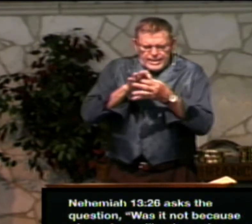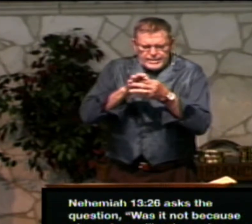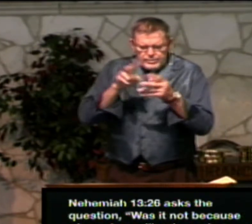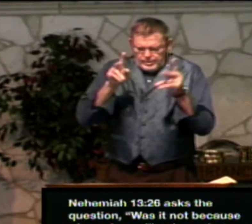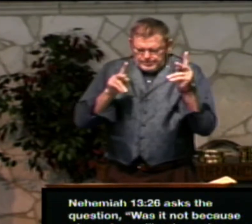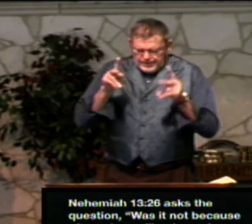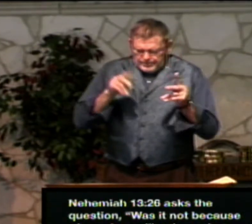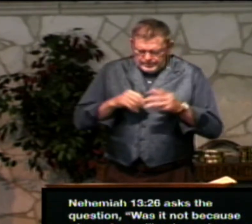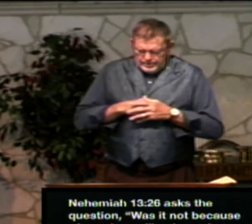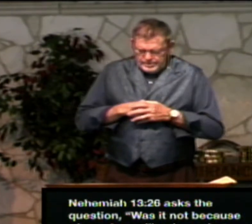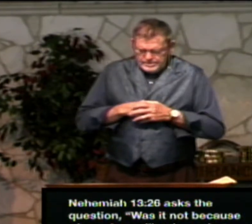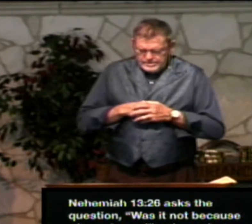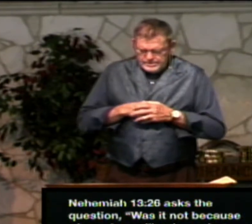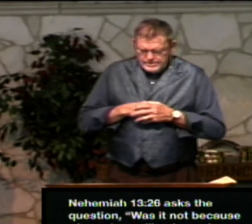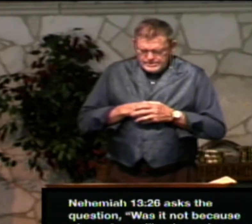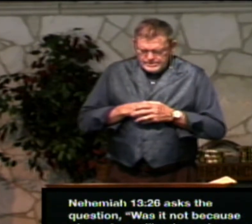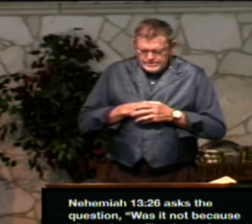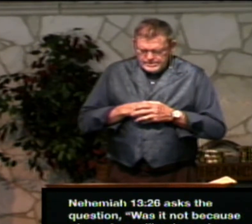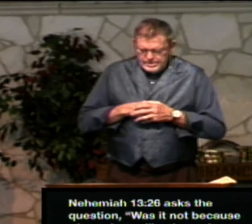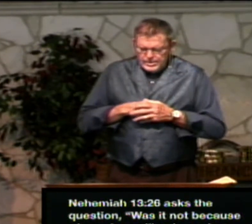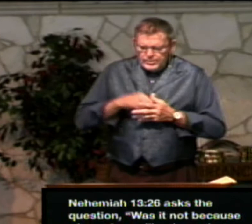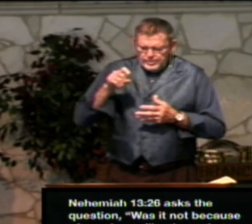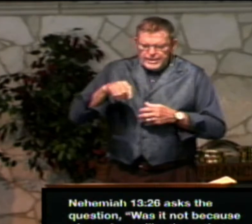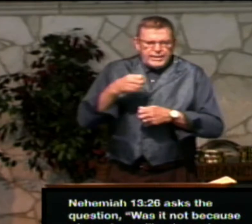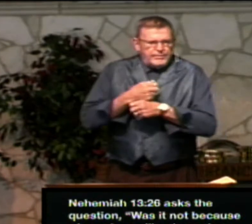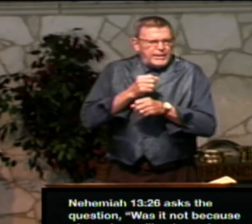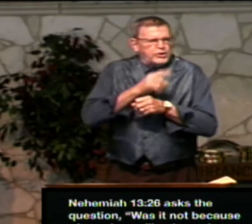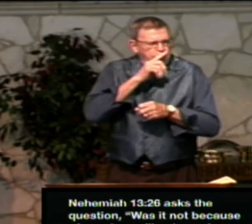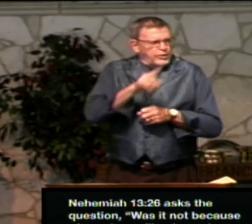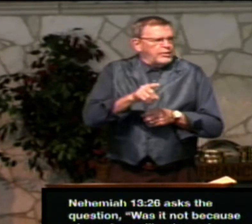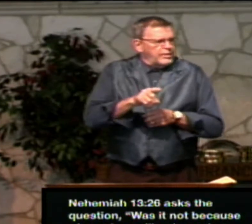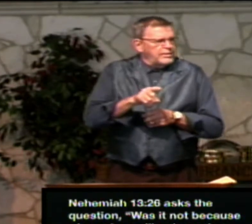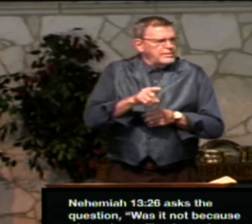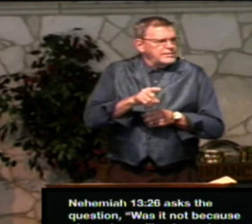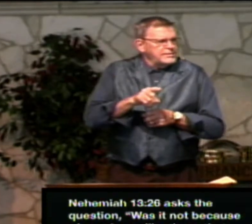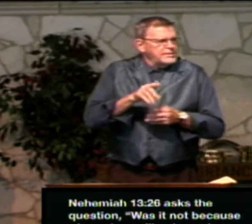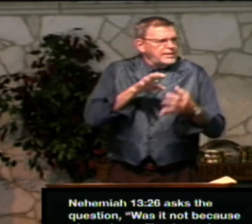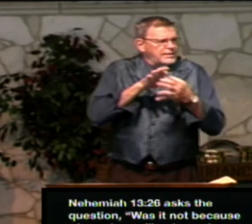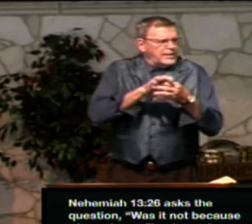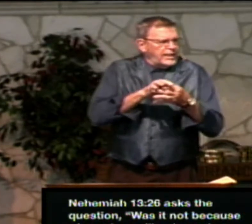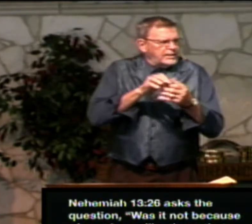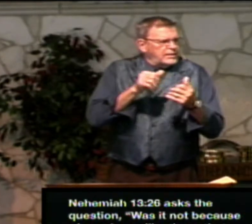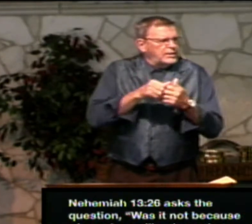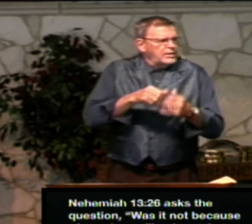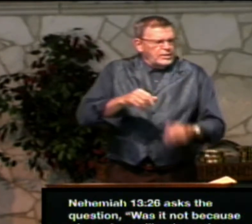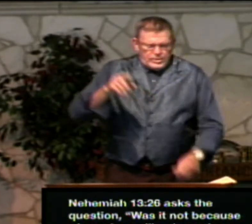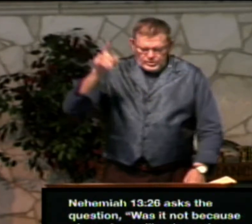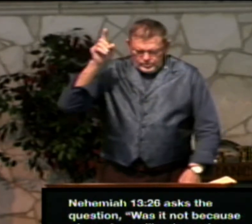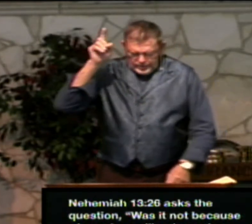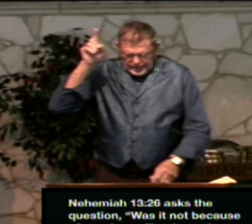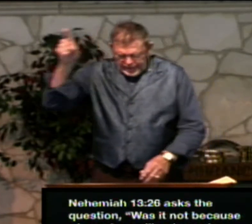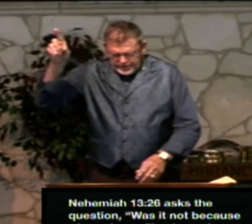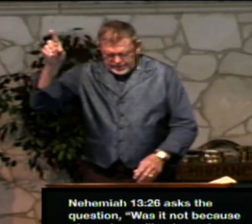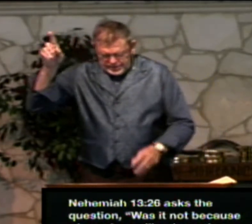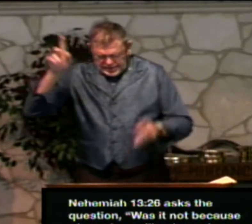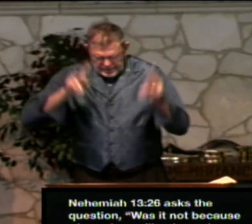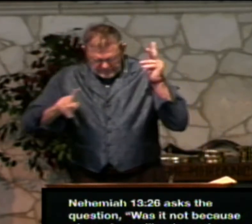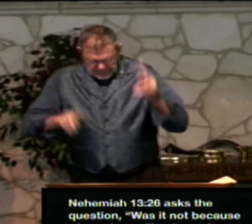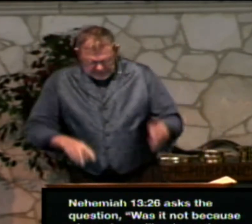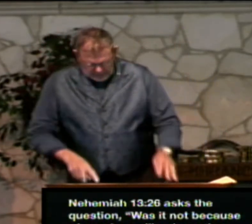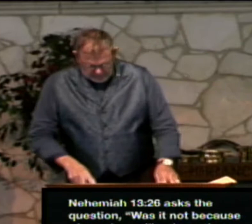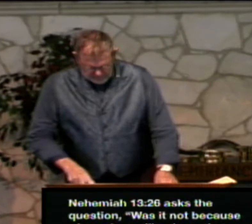are connected with people, we need to make sure it's connected with